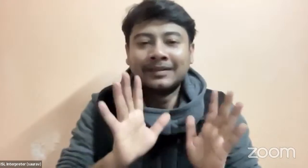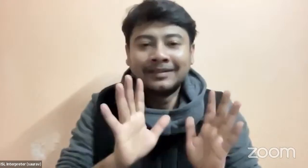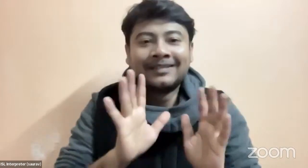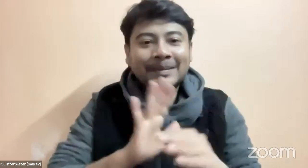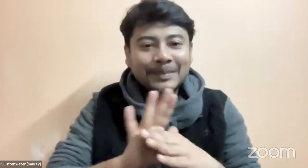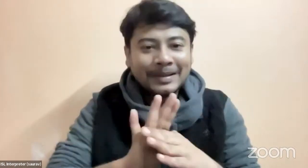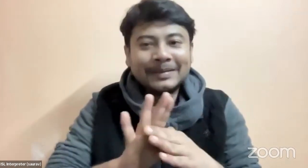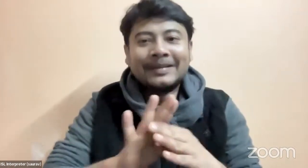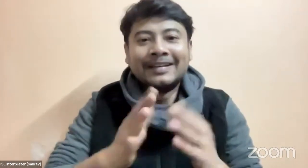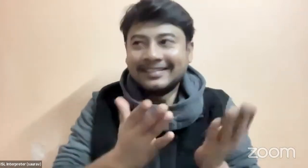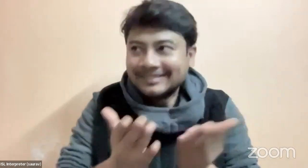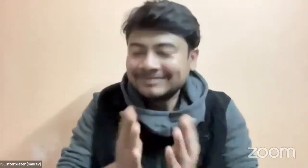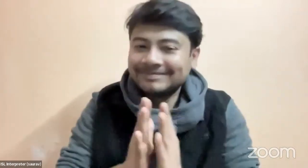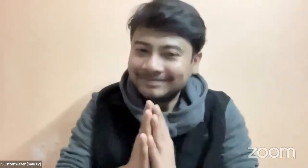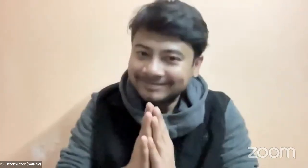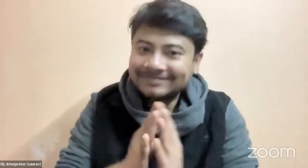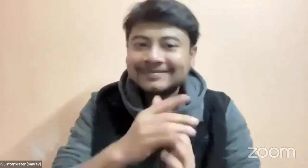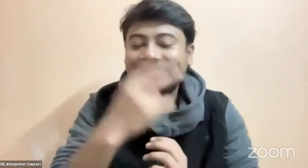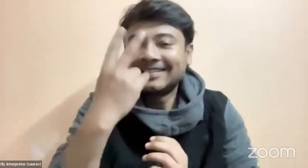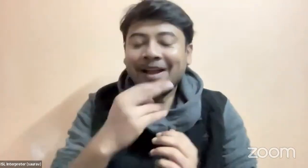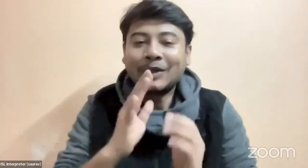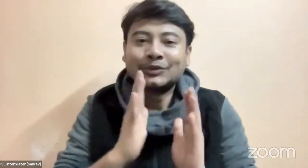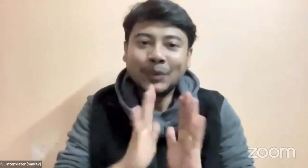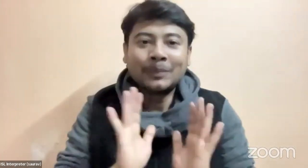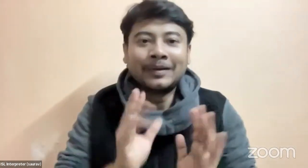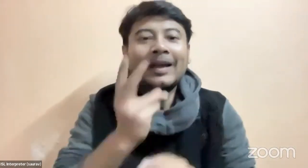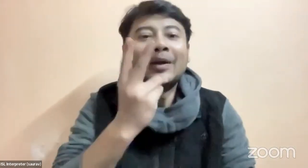So Krishna was, in a similar way, happy.